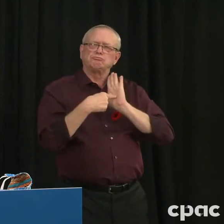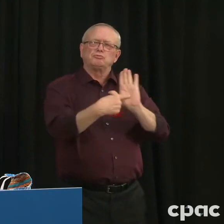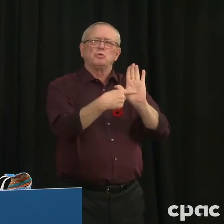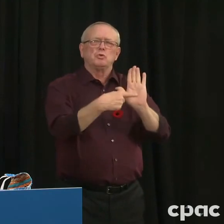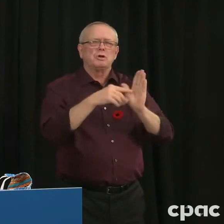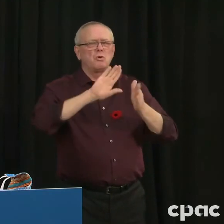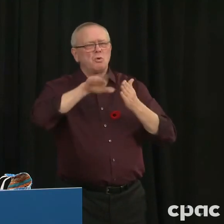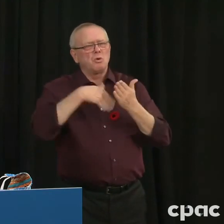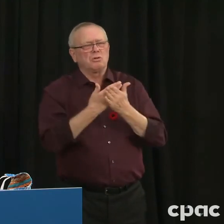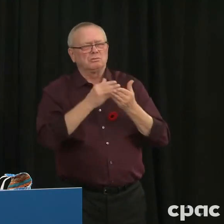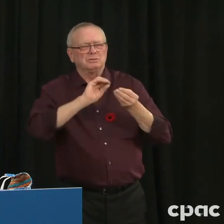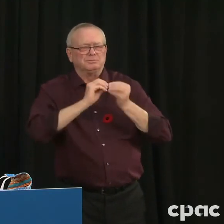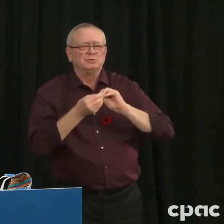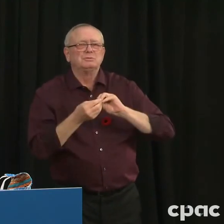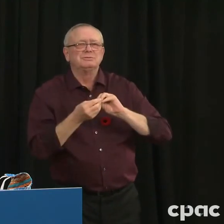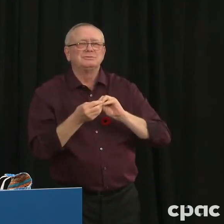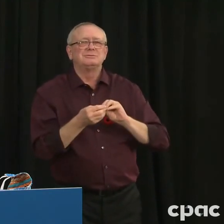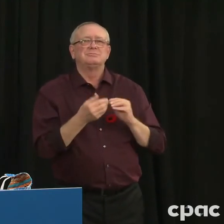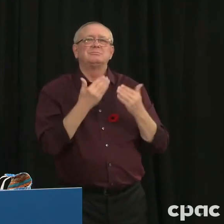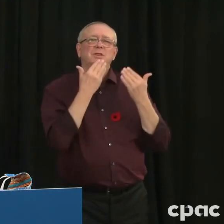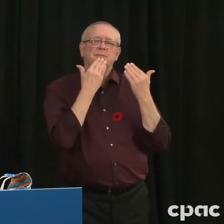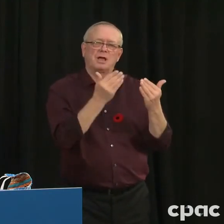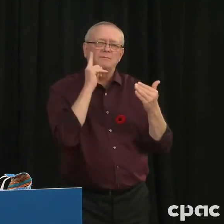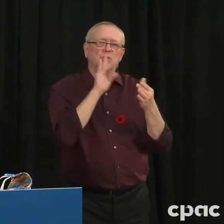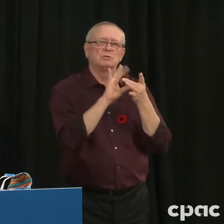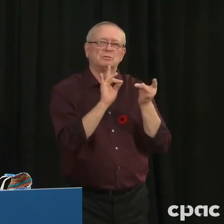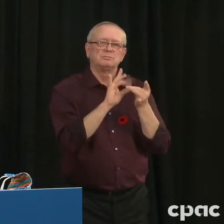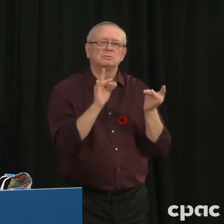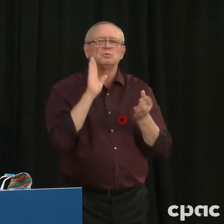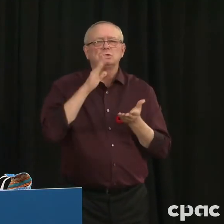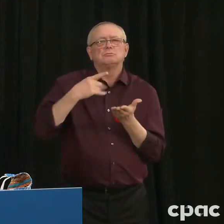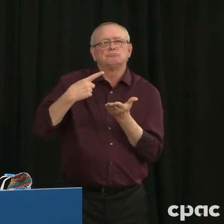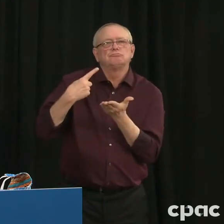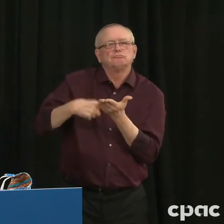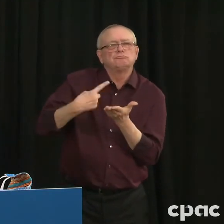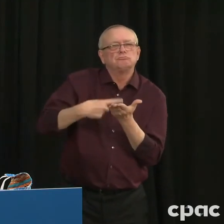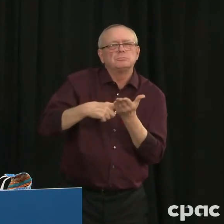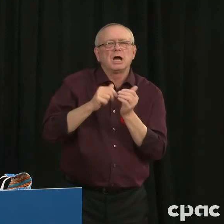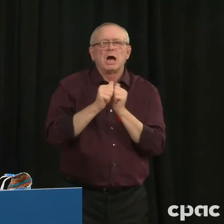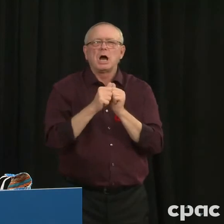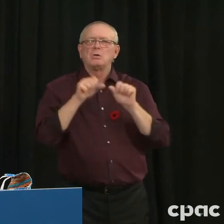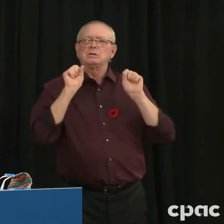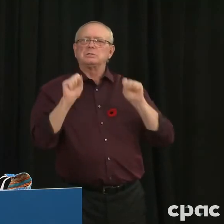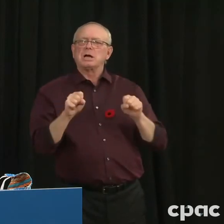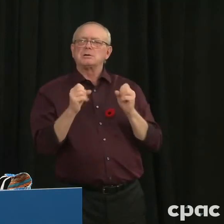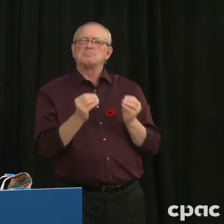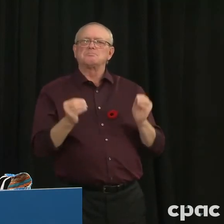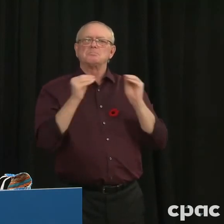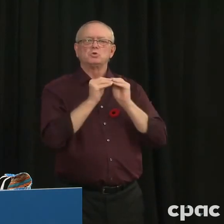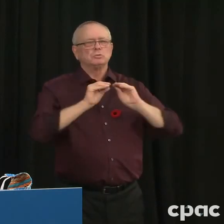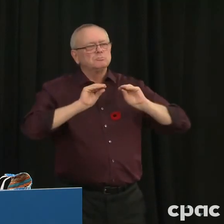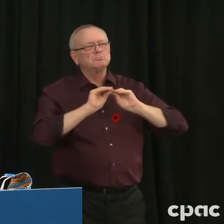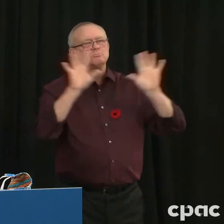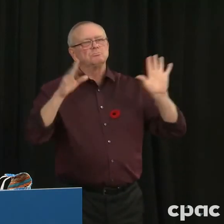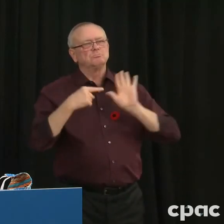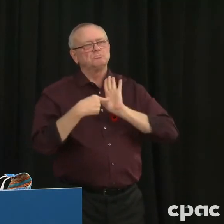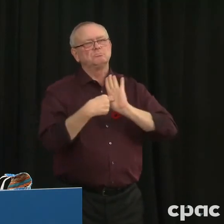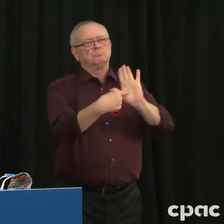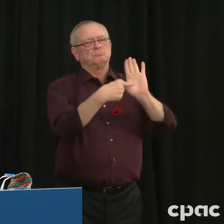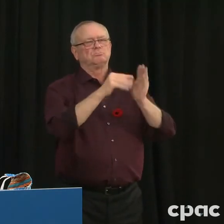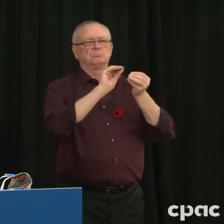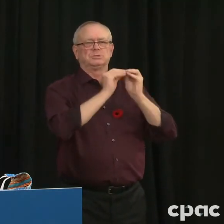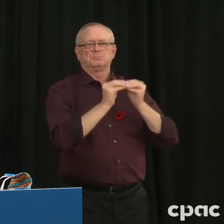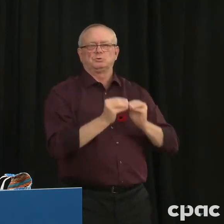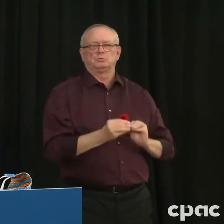do to look in more detail at what information we can provide. But again, at this time, we in health do not have the ability